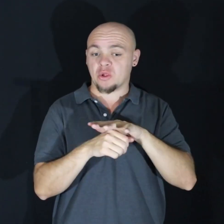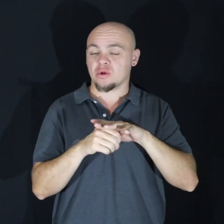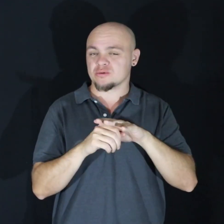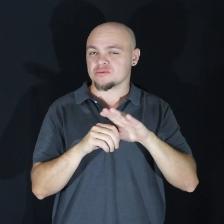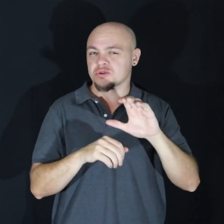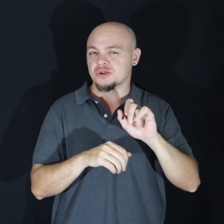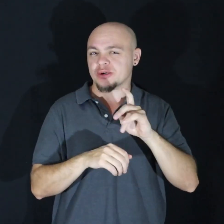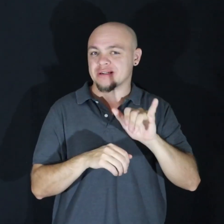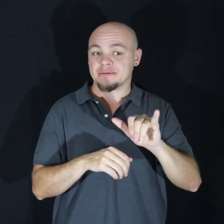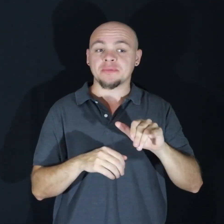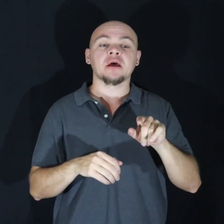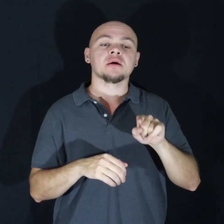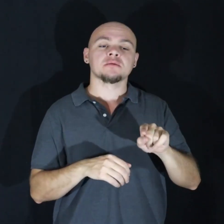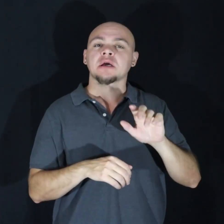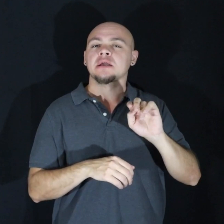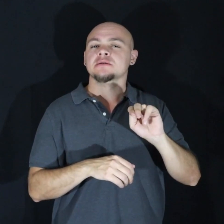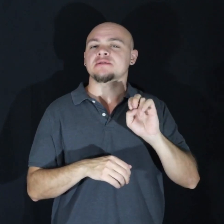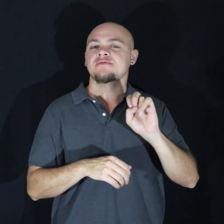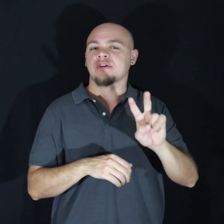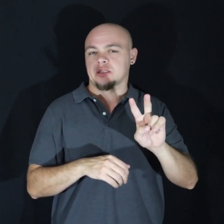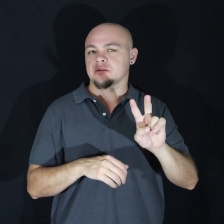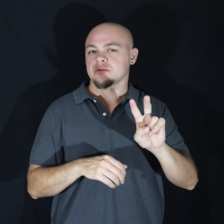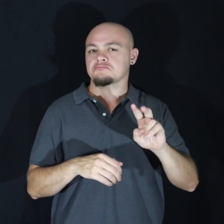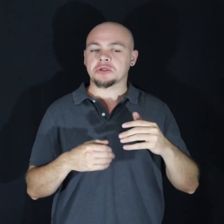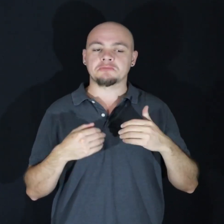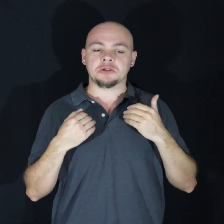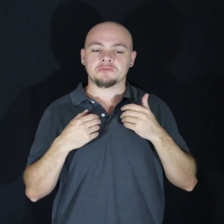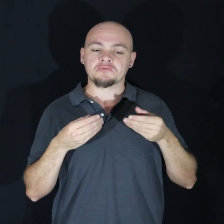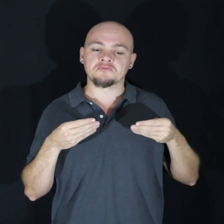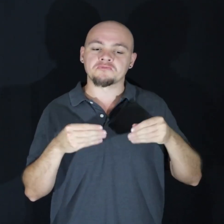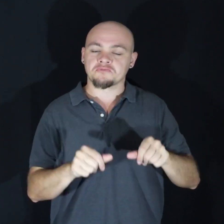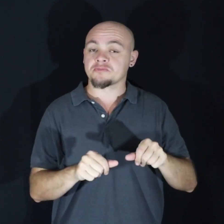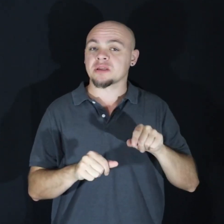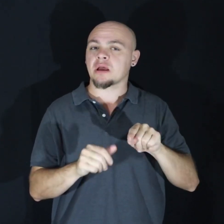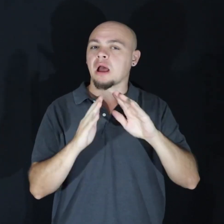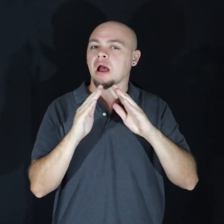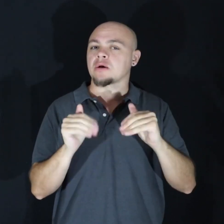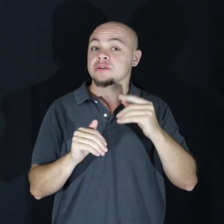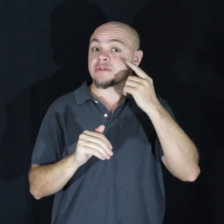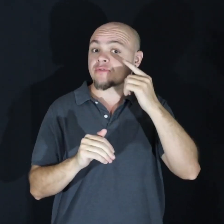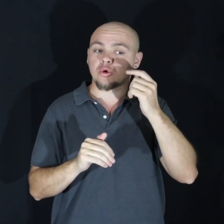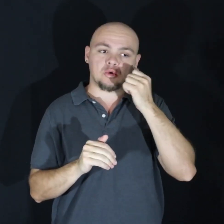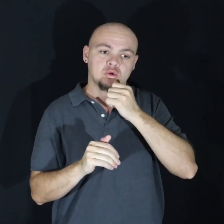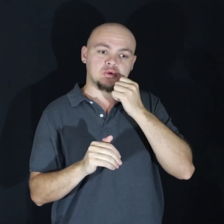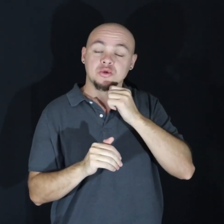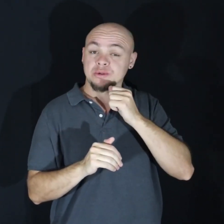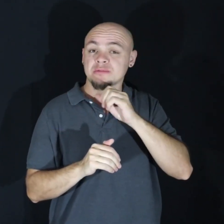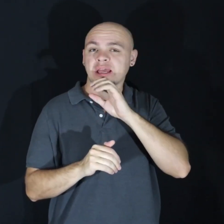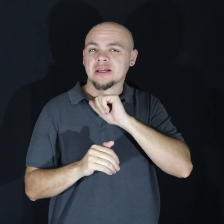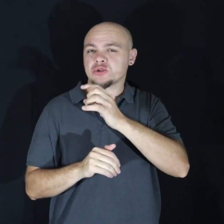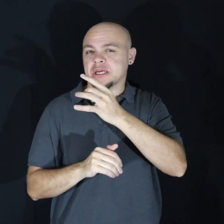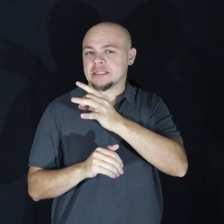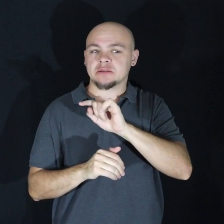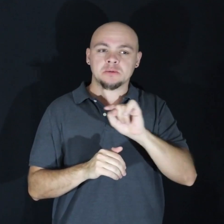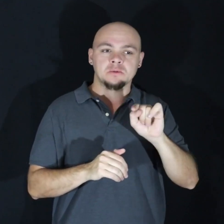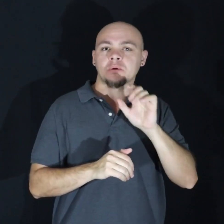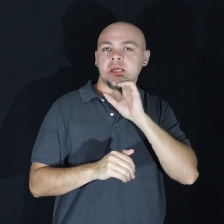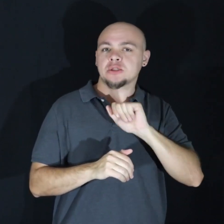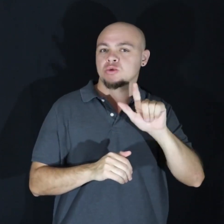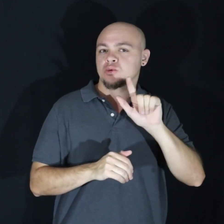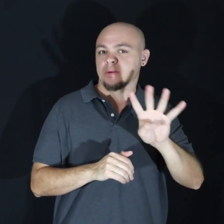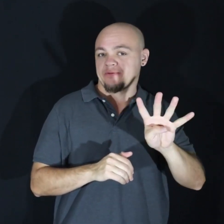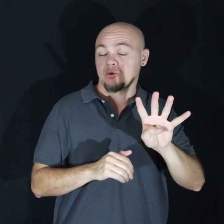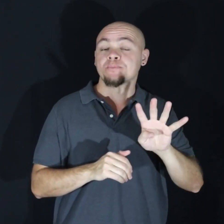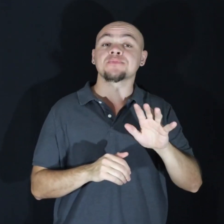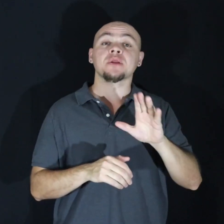Youth Empowerment Project, or ENYEP. ENYEP is a housing program for homeless girls ages 18 to 24. As